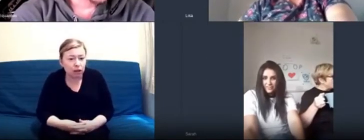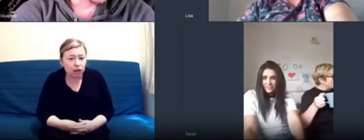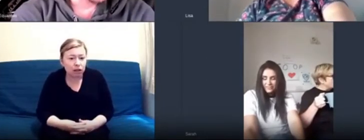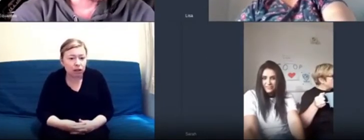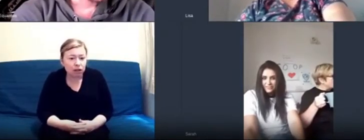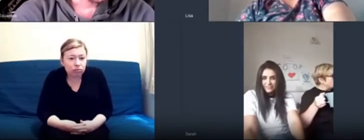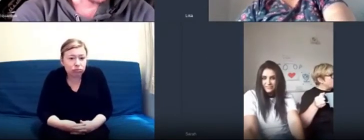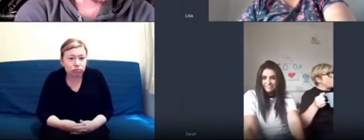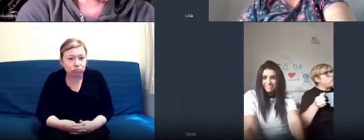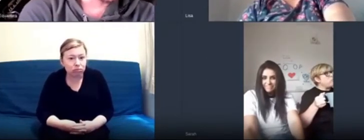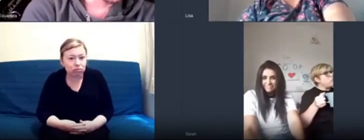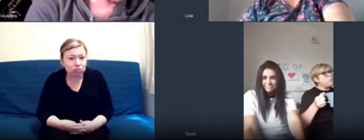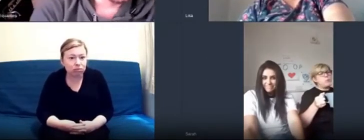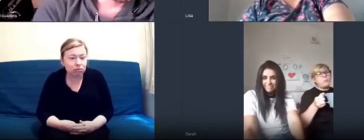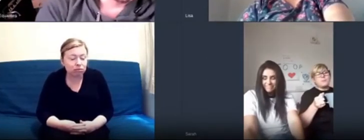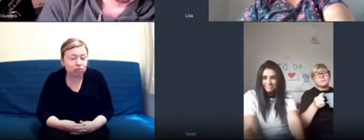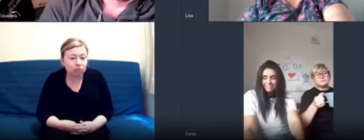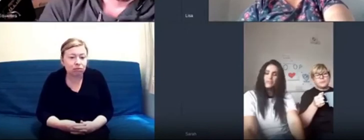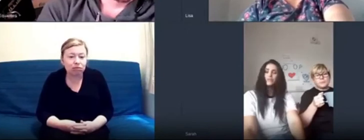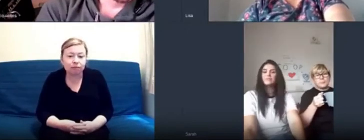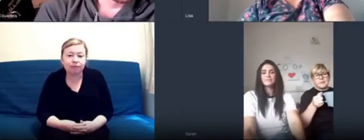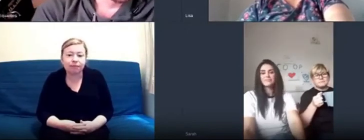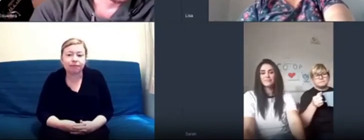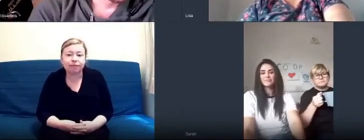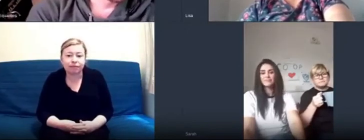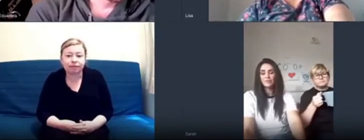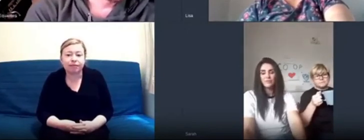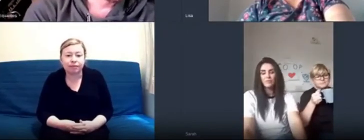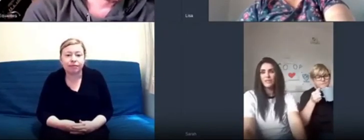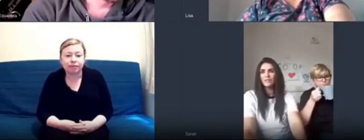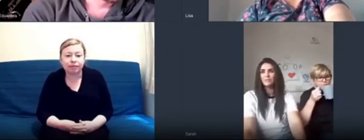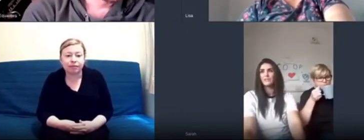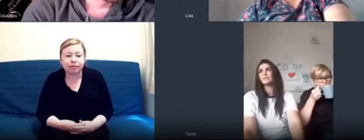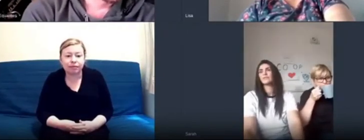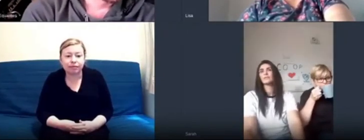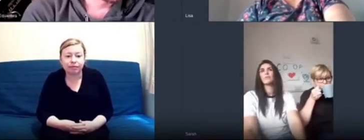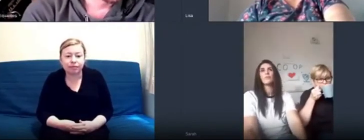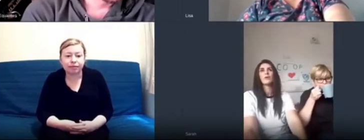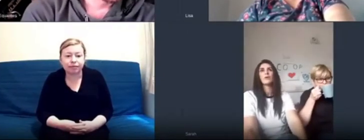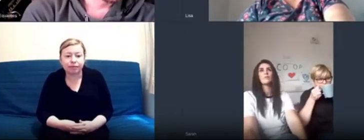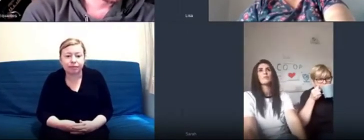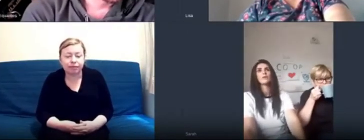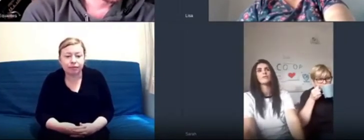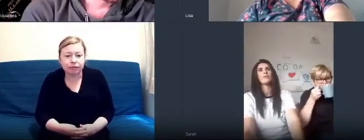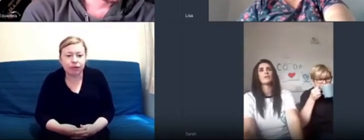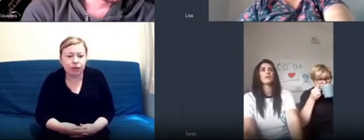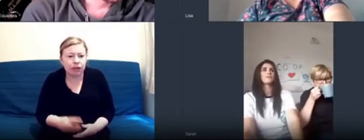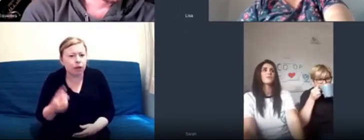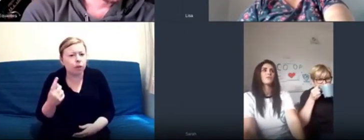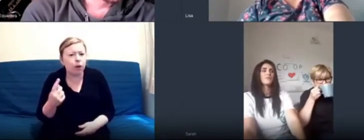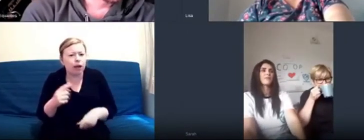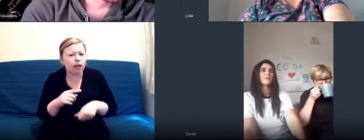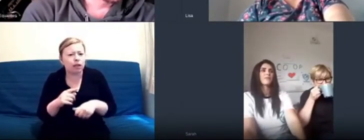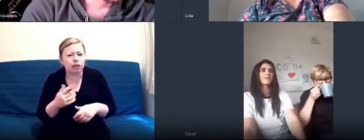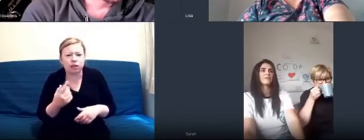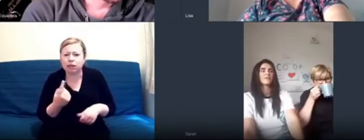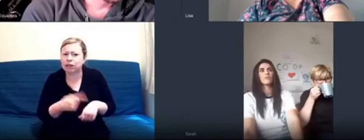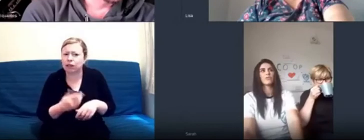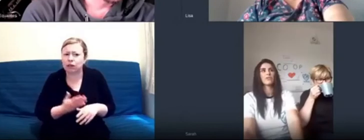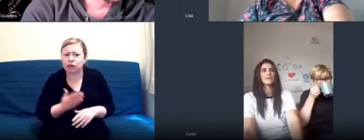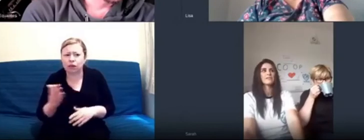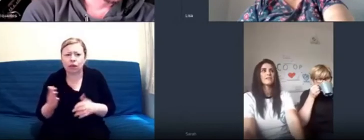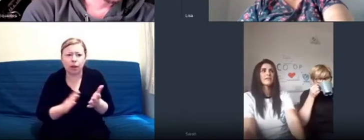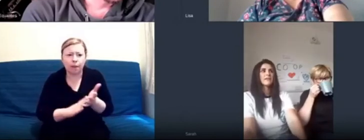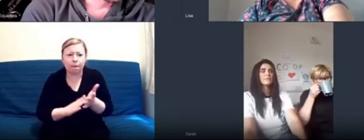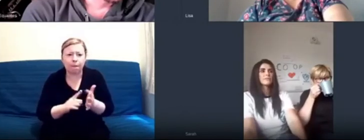God. Wow. Not, I mean, we at one point we were all the way up to